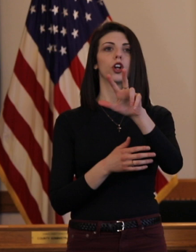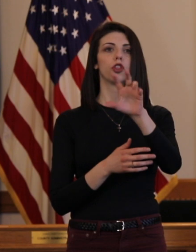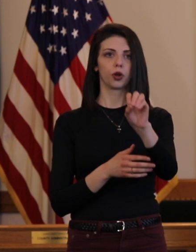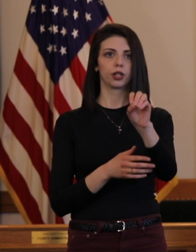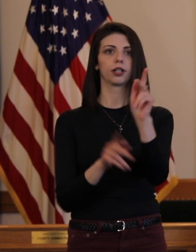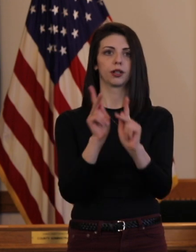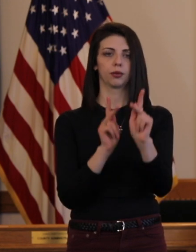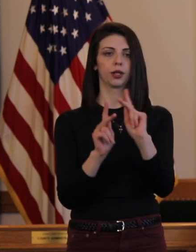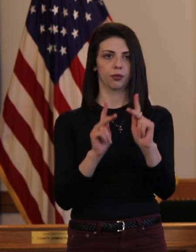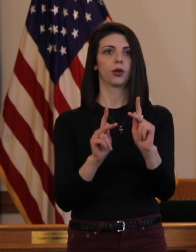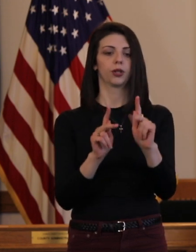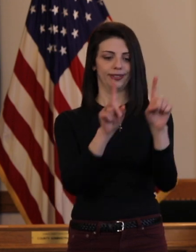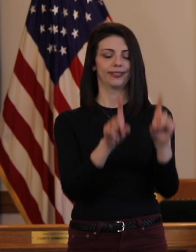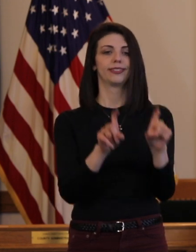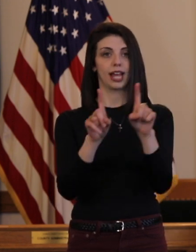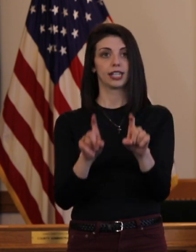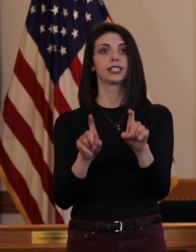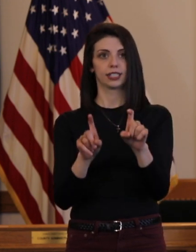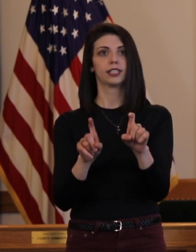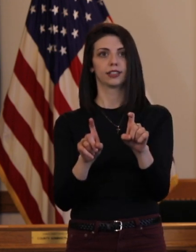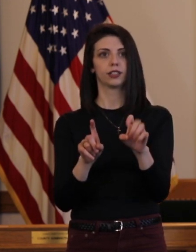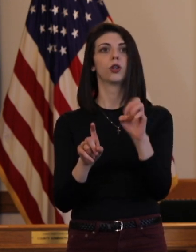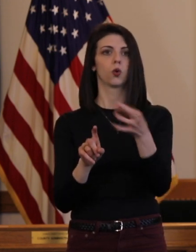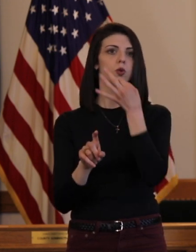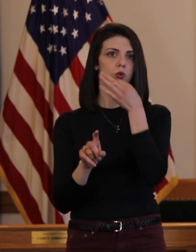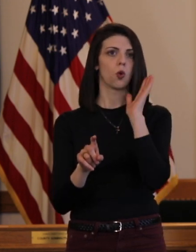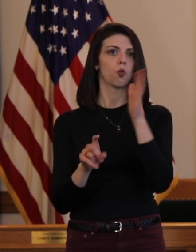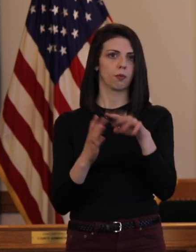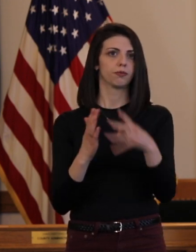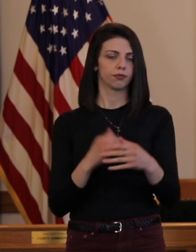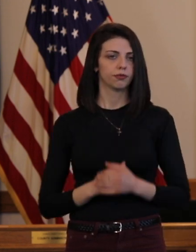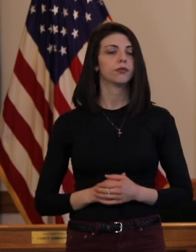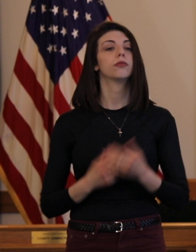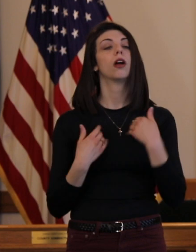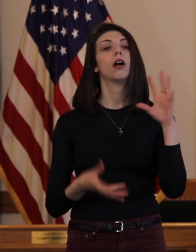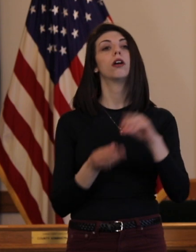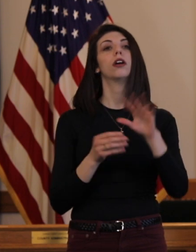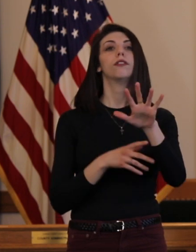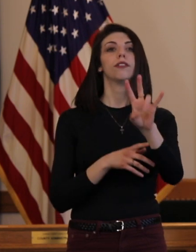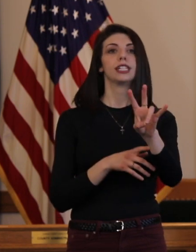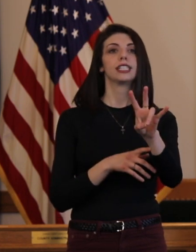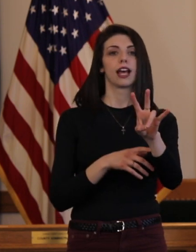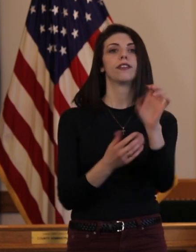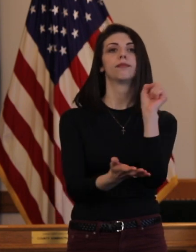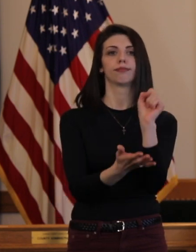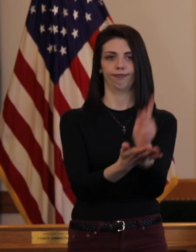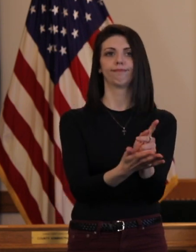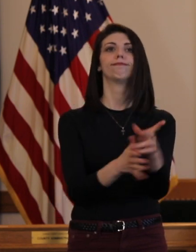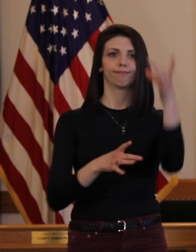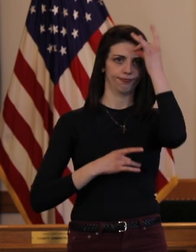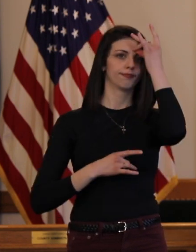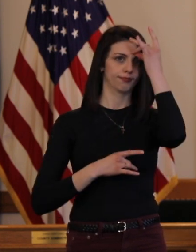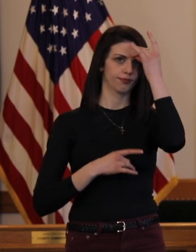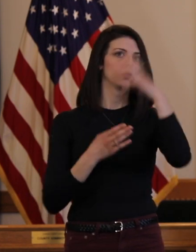1,330 residents tested for COVID-19. We've had 57 positive test results